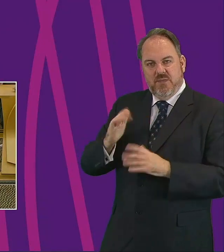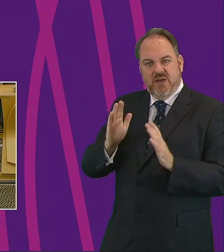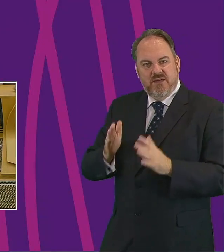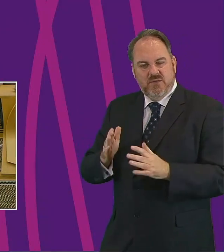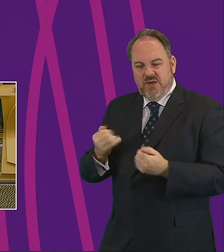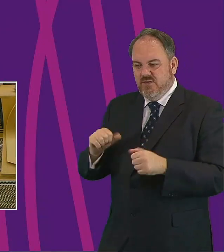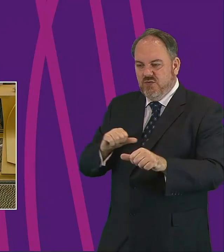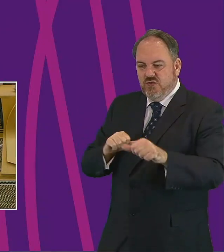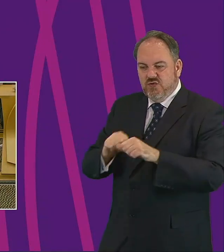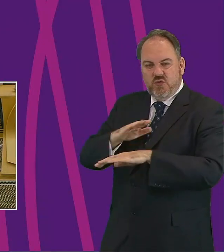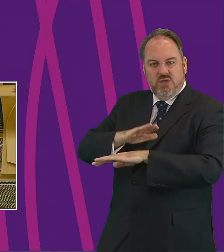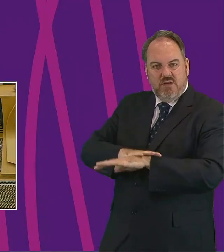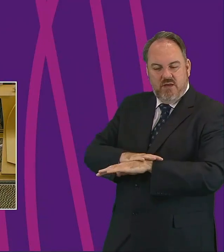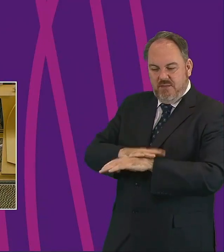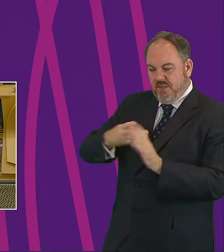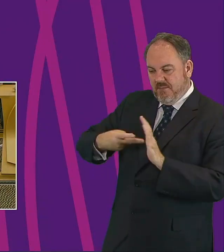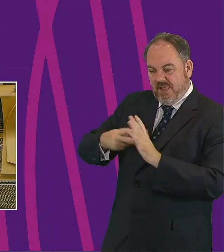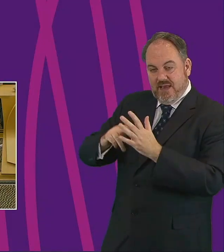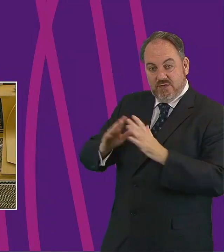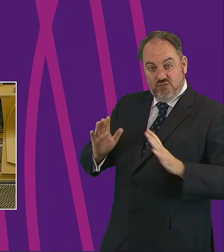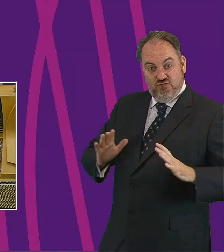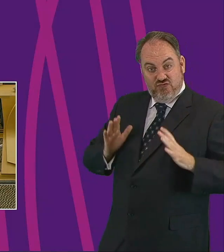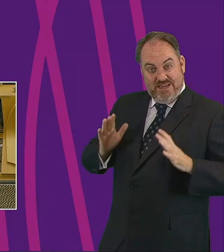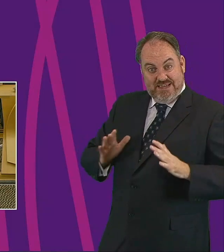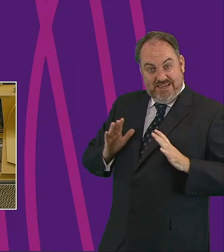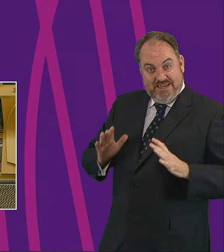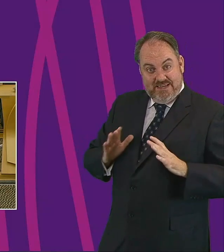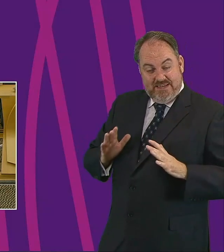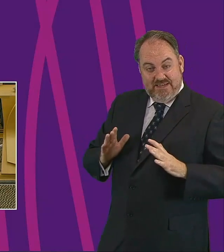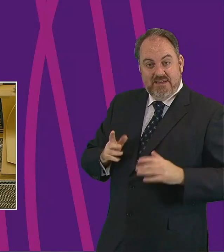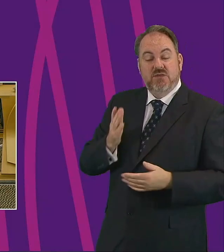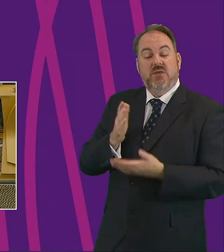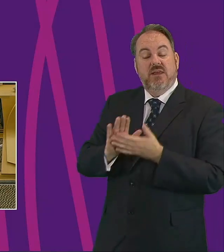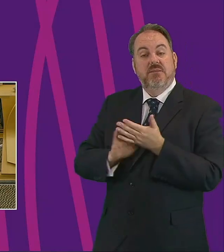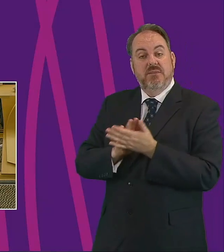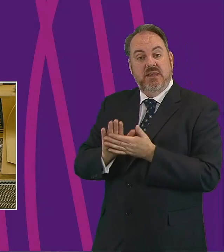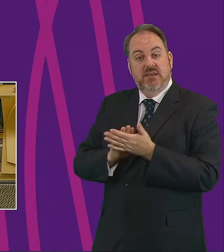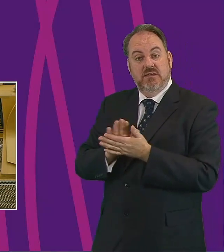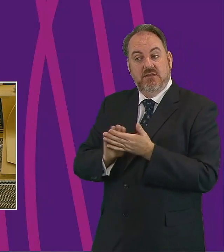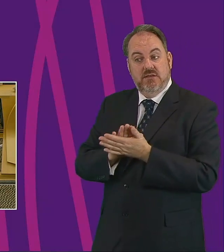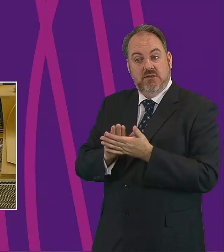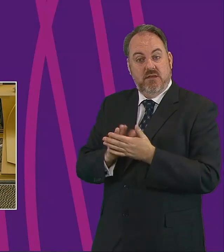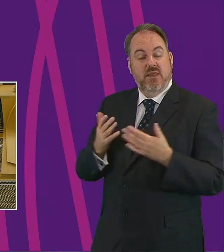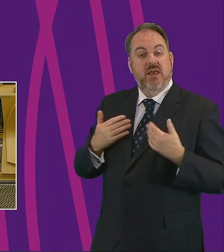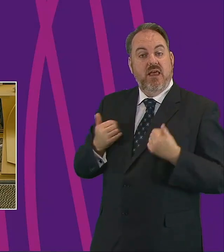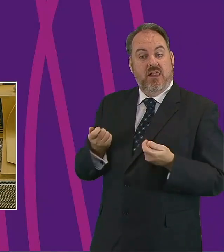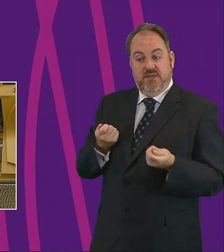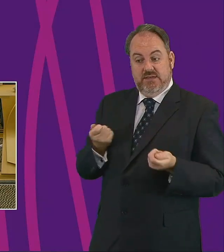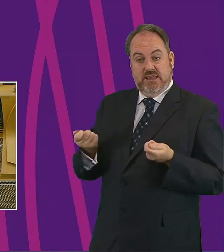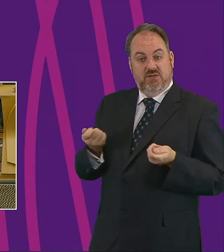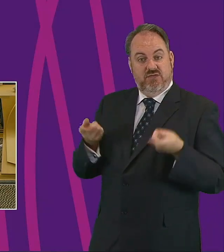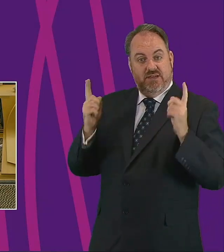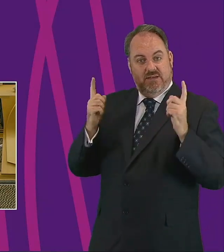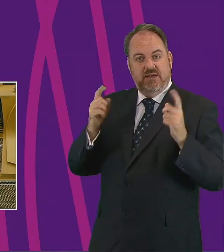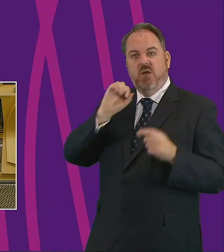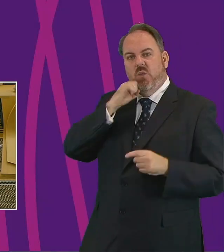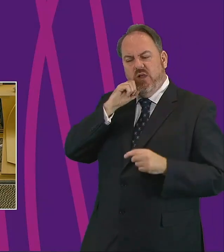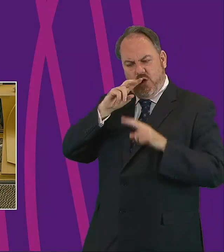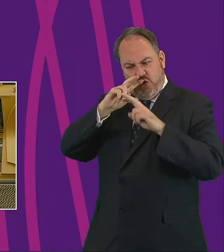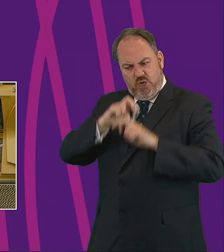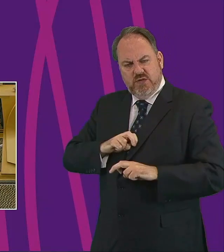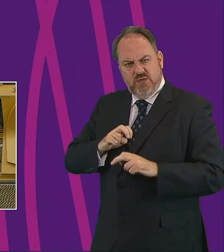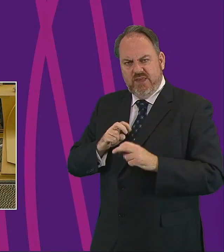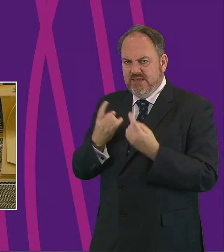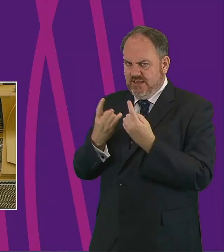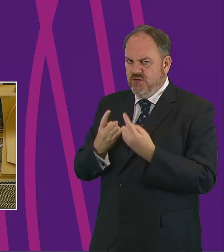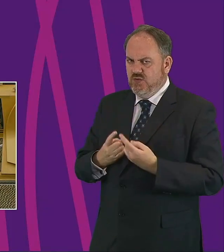boosts in capacity, are there and can be activated. So these are things that Health Secretary and I and others look at with our officials